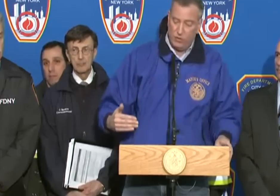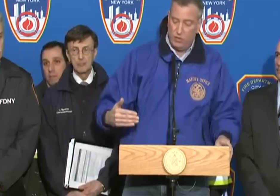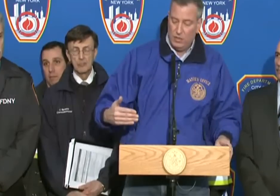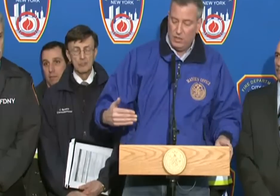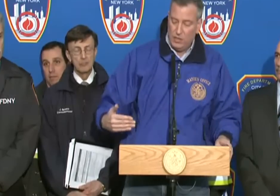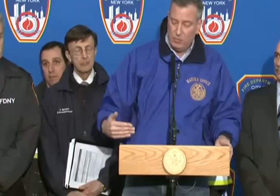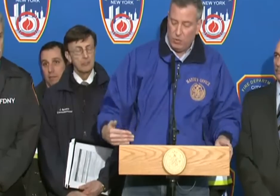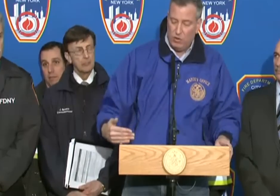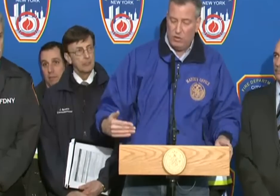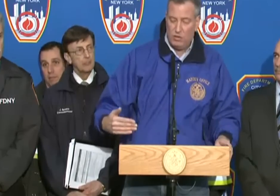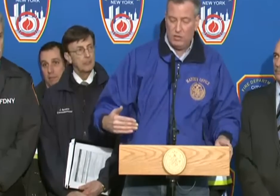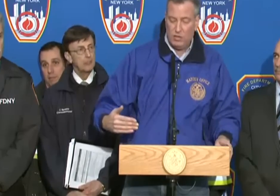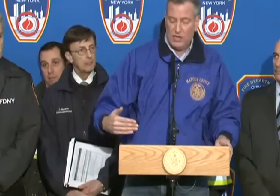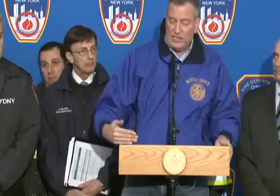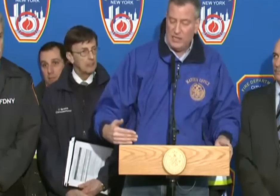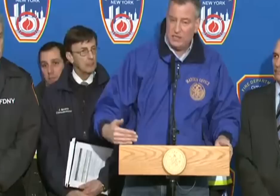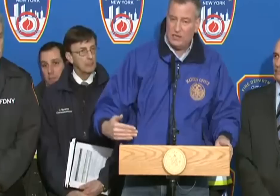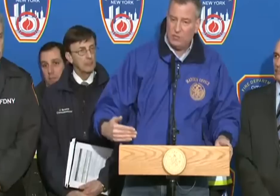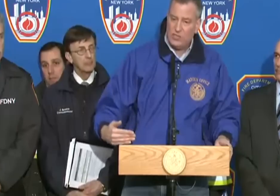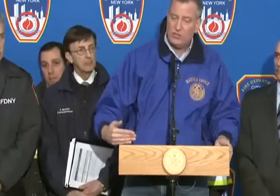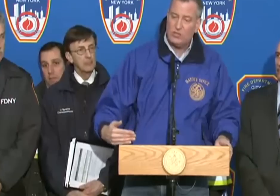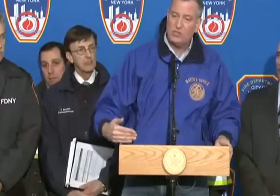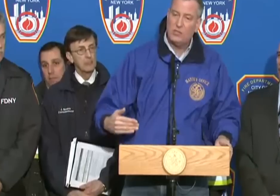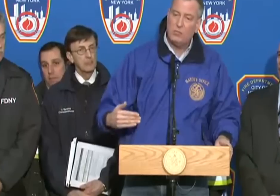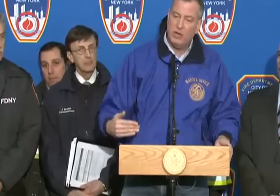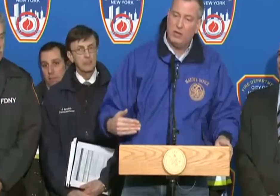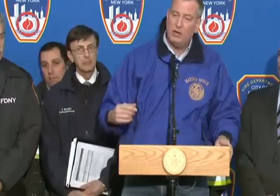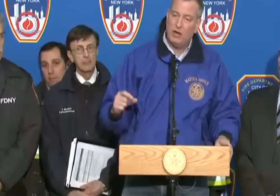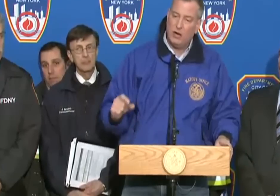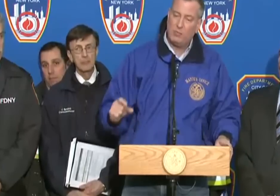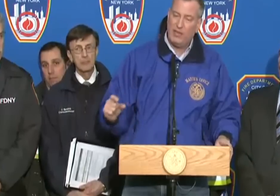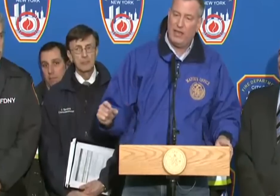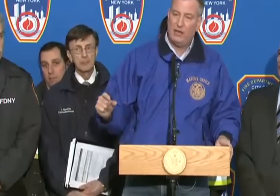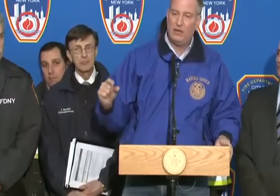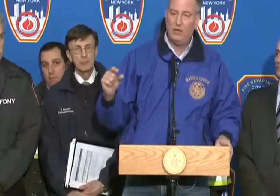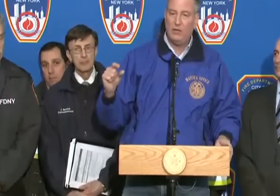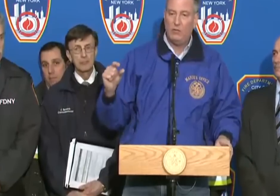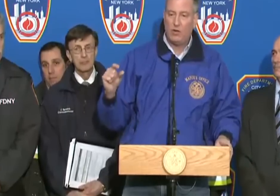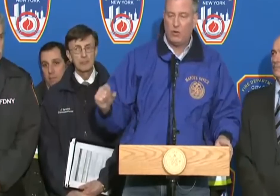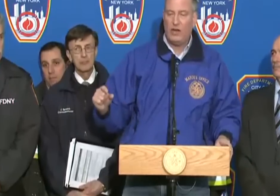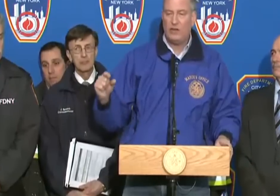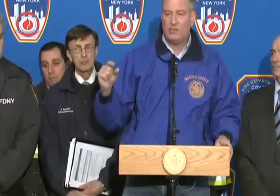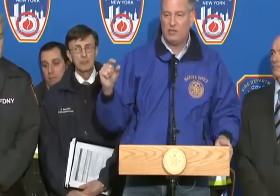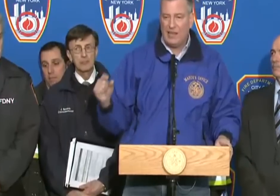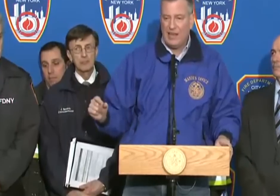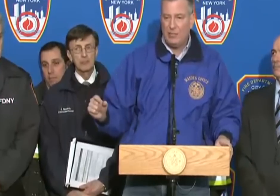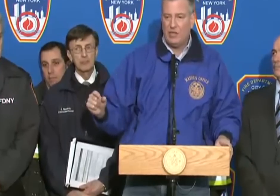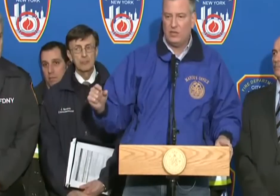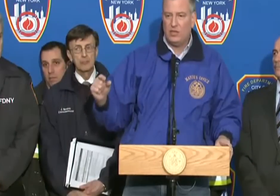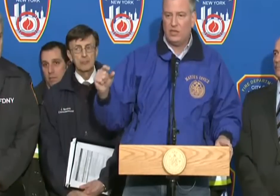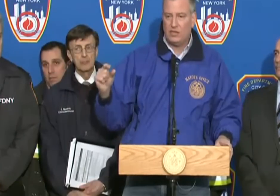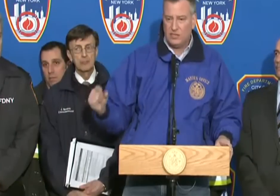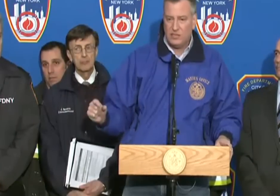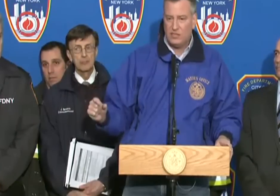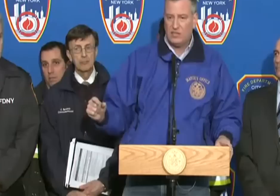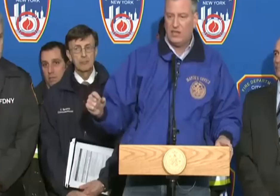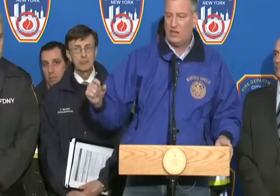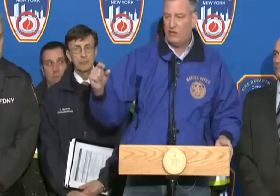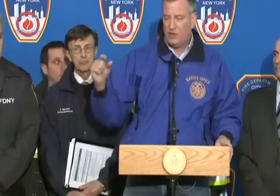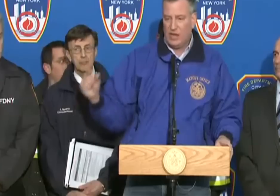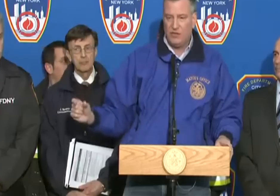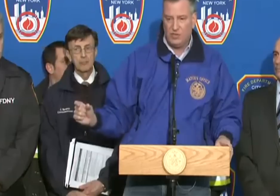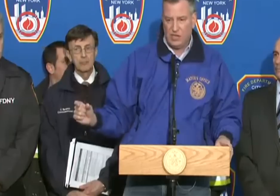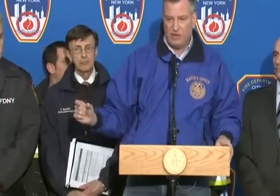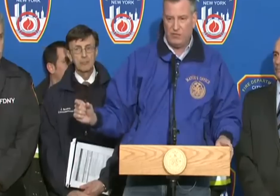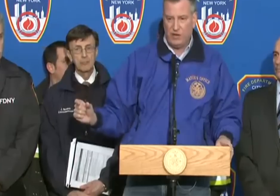putting forward important ideas and resources, but our plan requires a reliability and a consistency